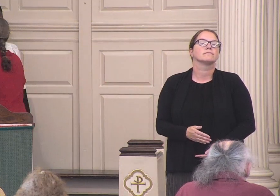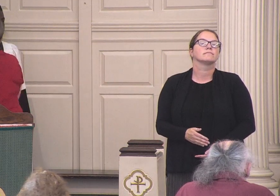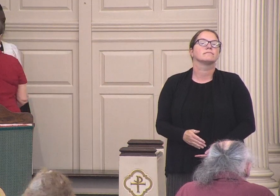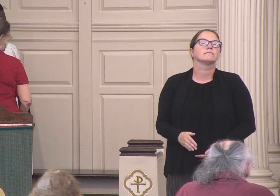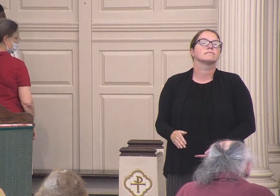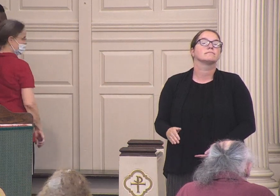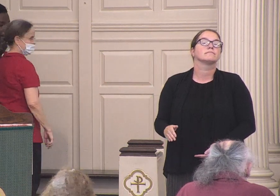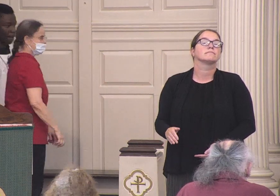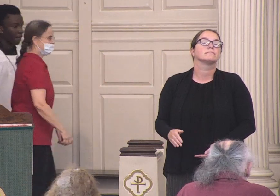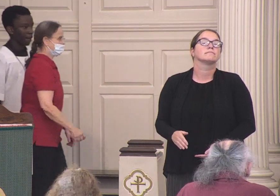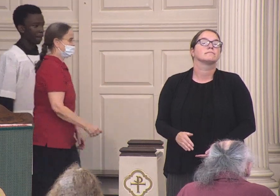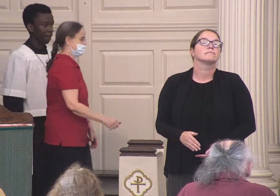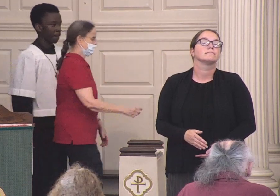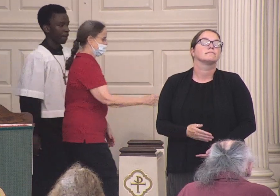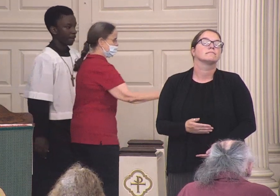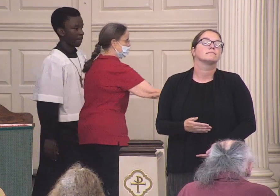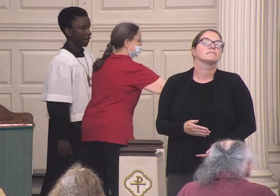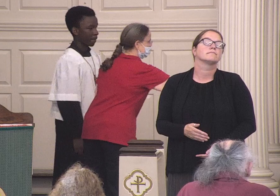intende